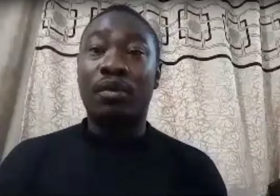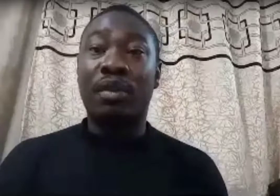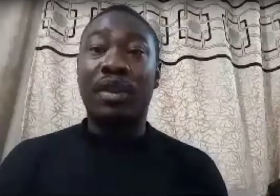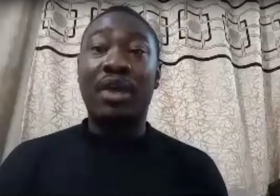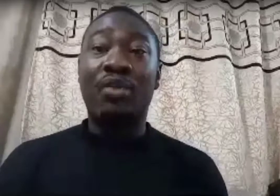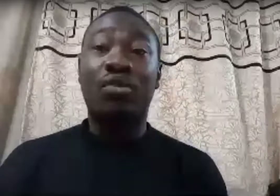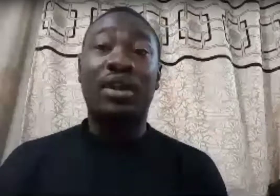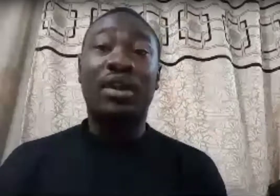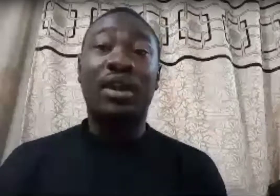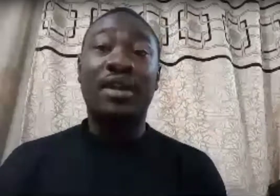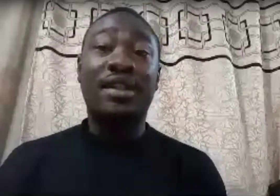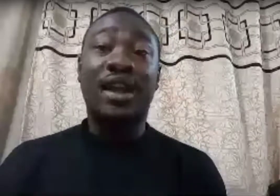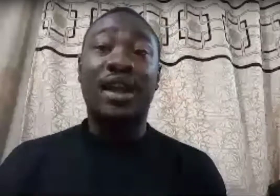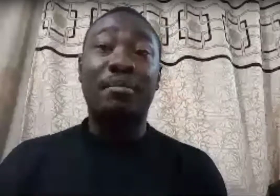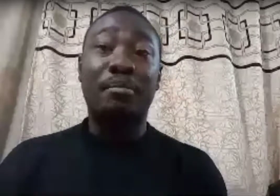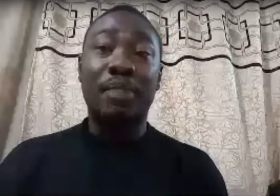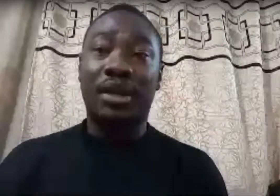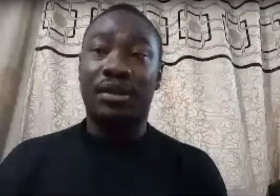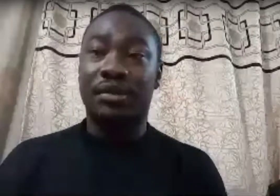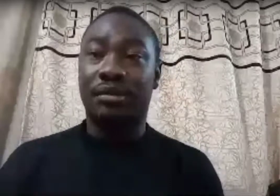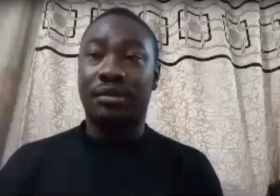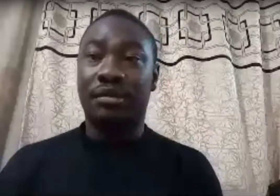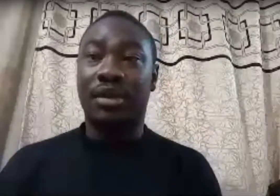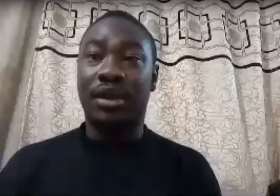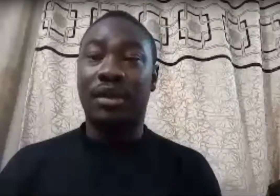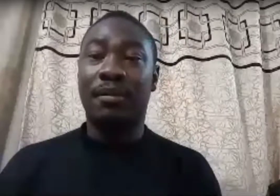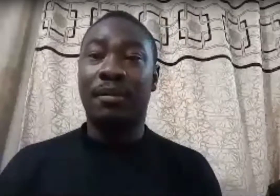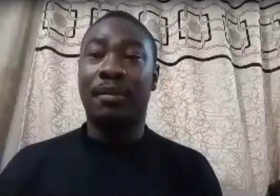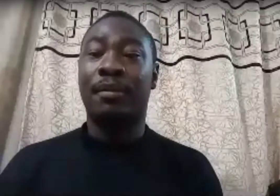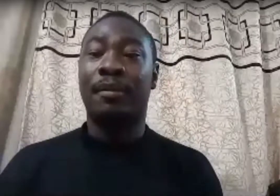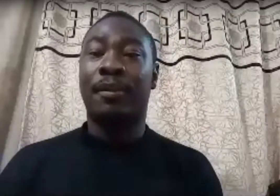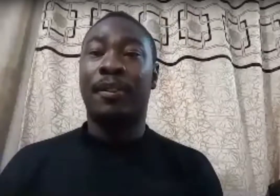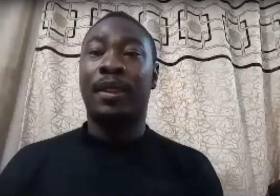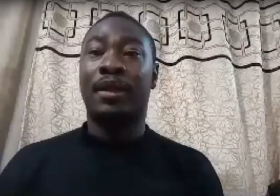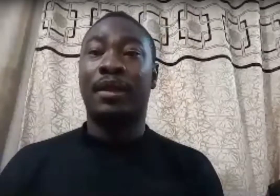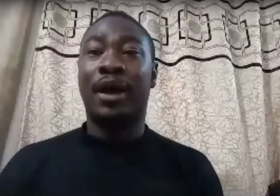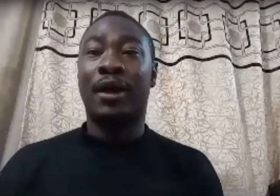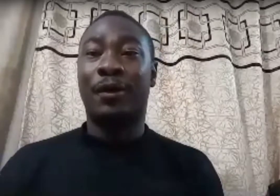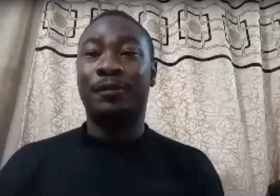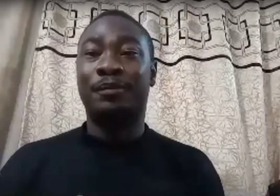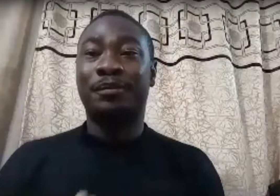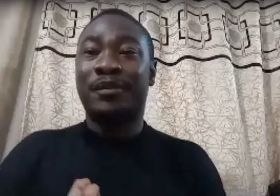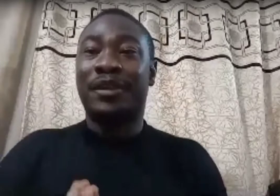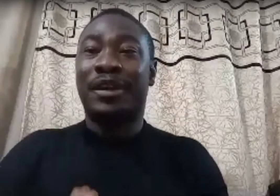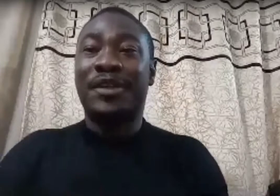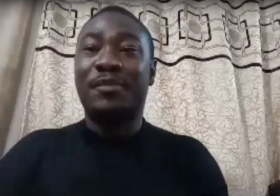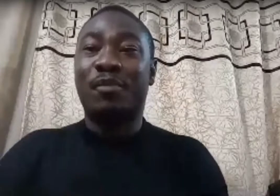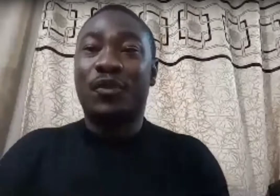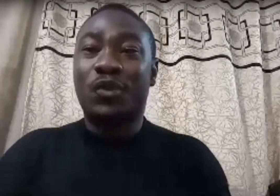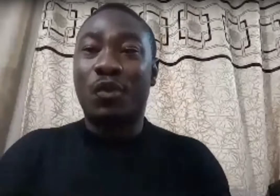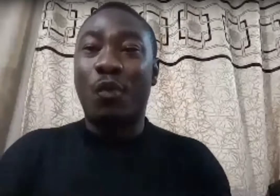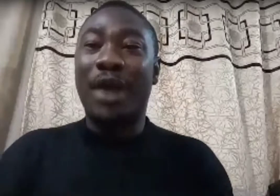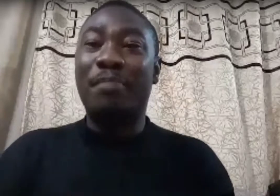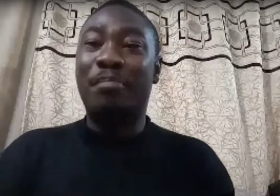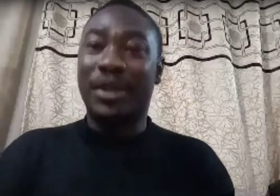Okay? And now, let's move to 1 billion. How do we sign